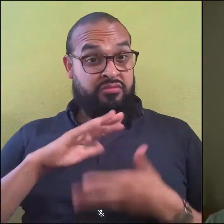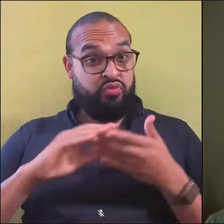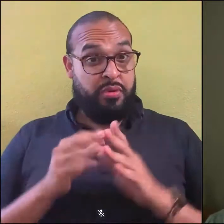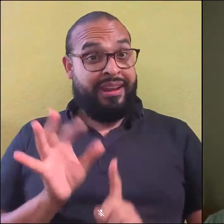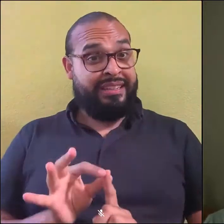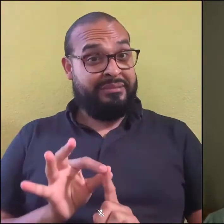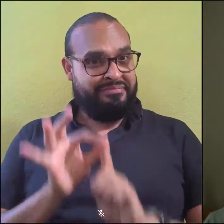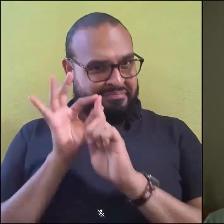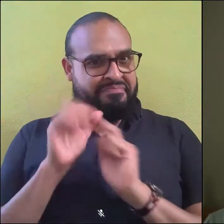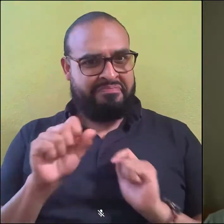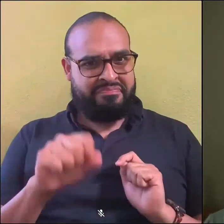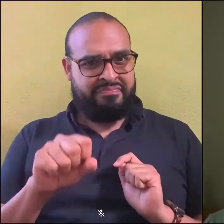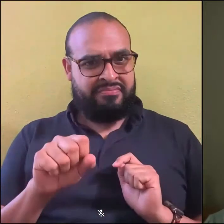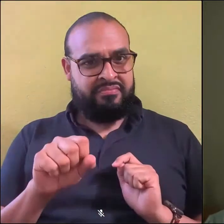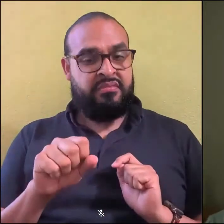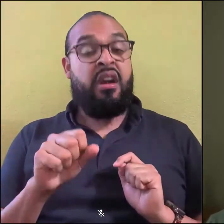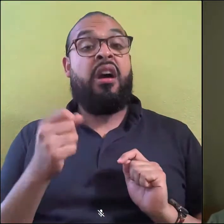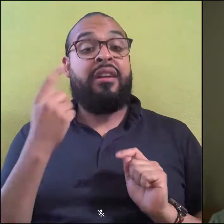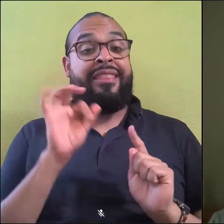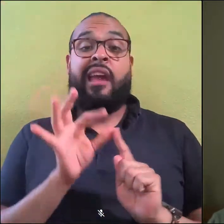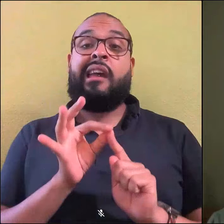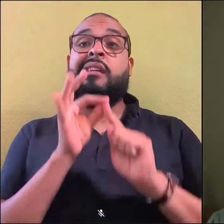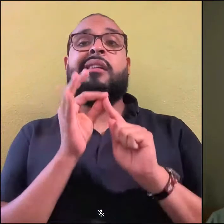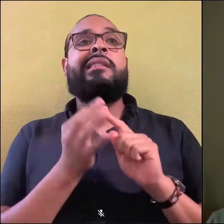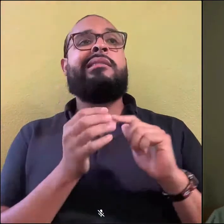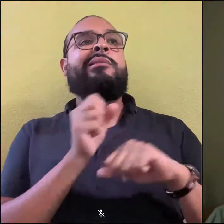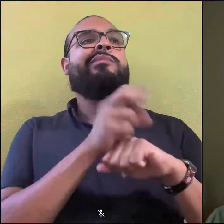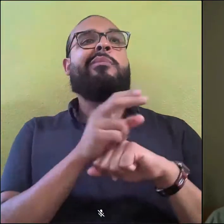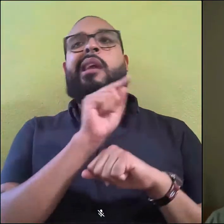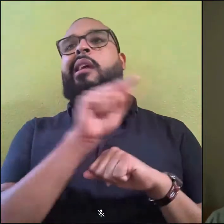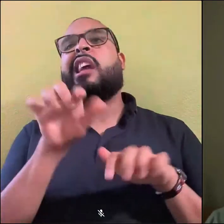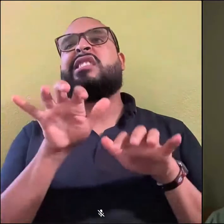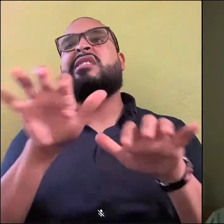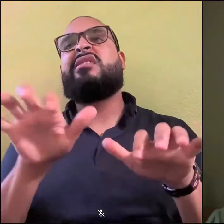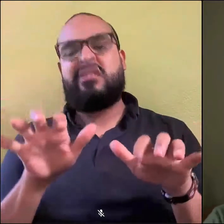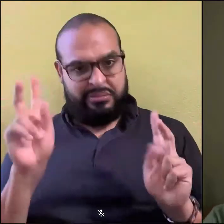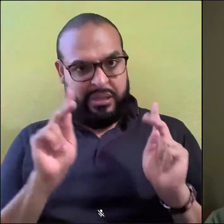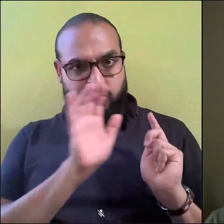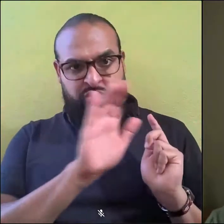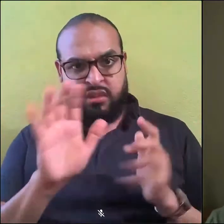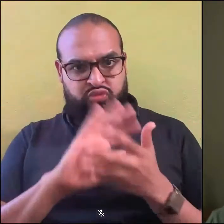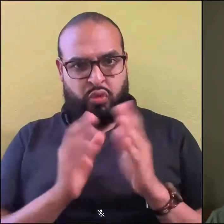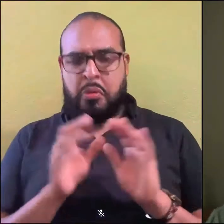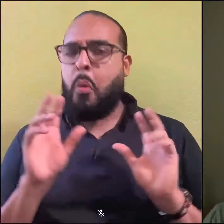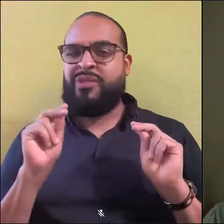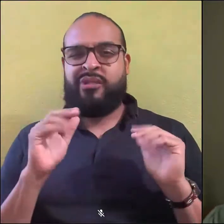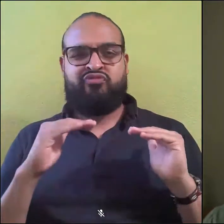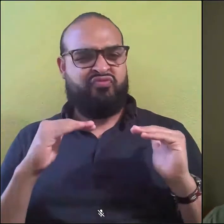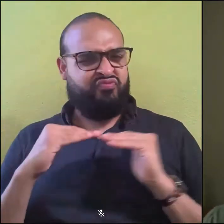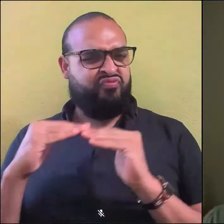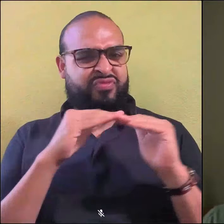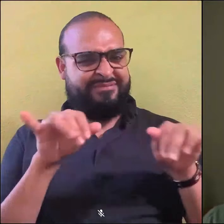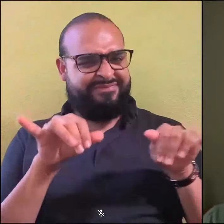other stories that exist on the planet today. Each of our stories is super special, and I'll explain. So I'm going to